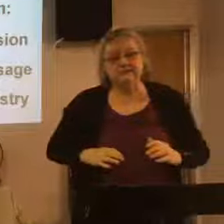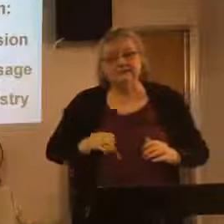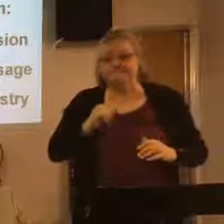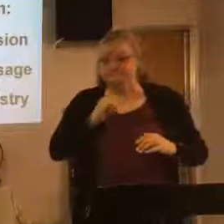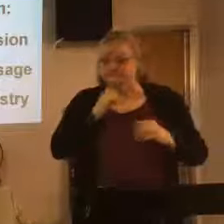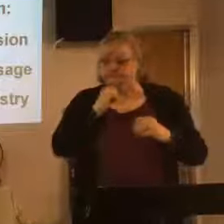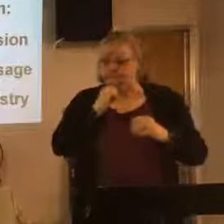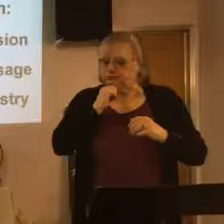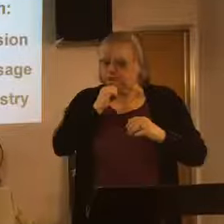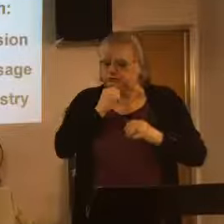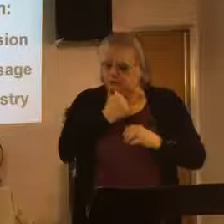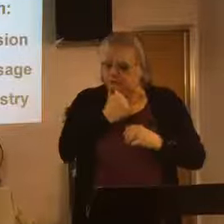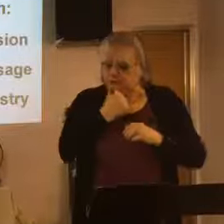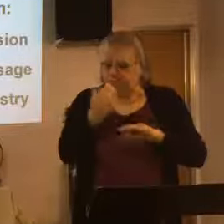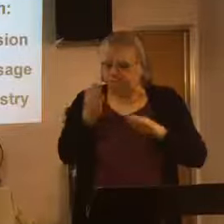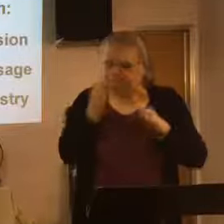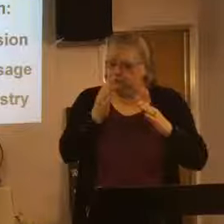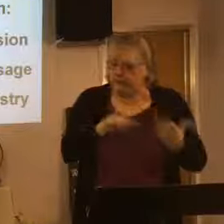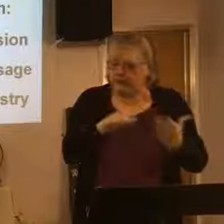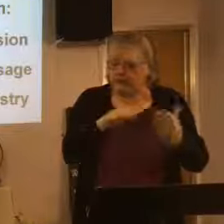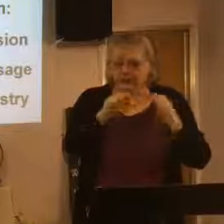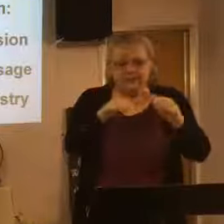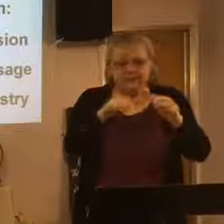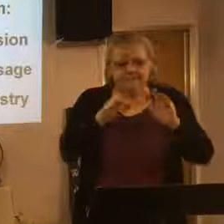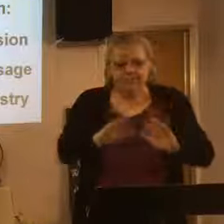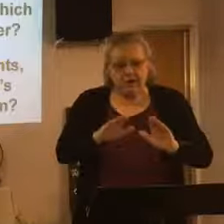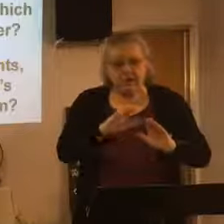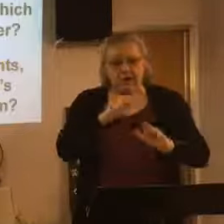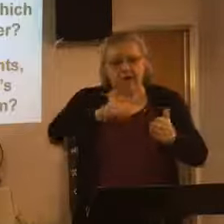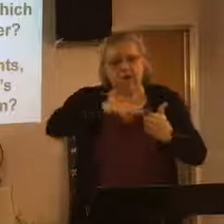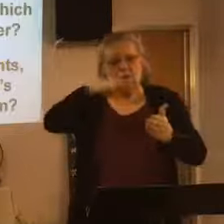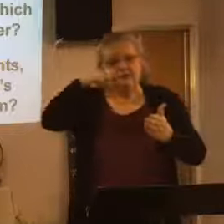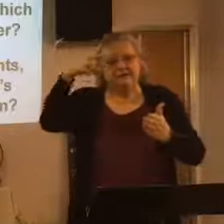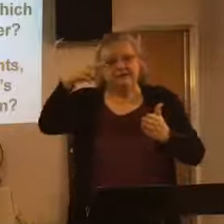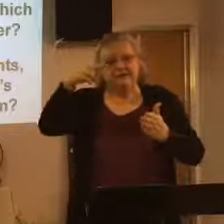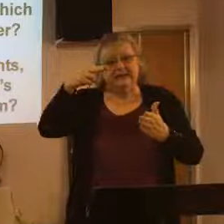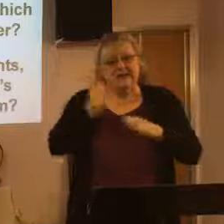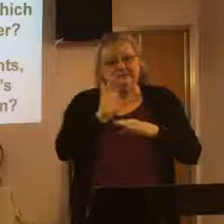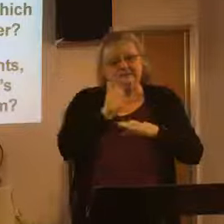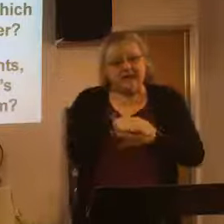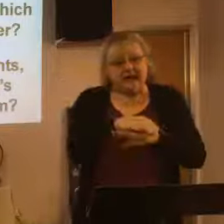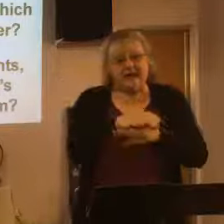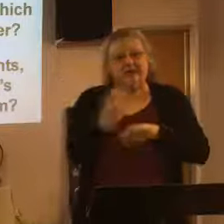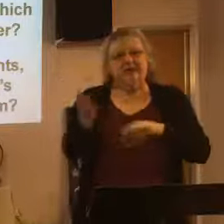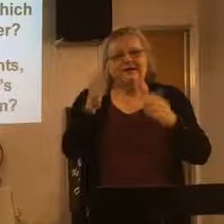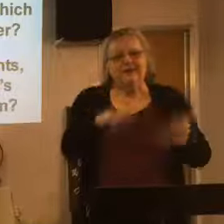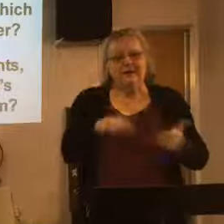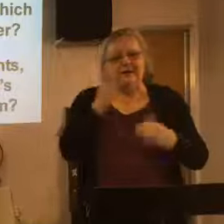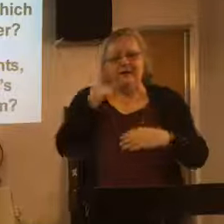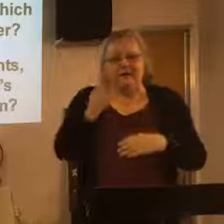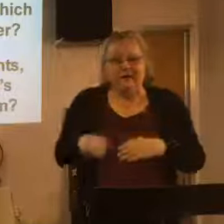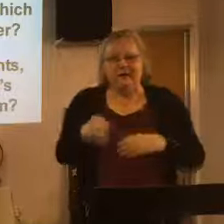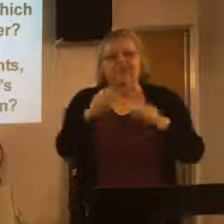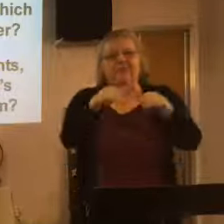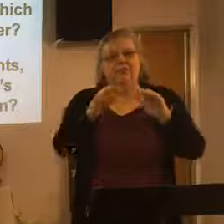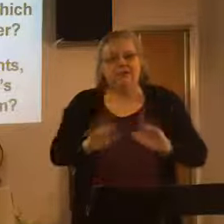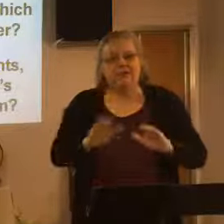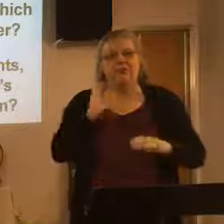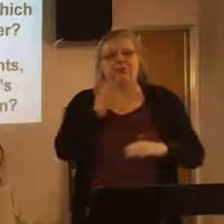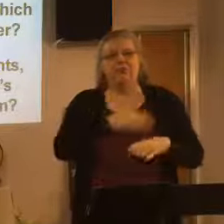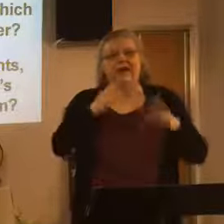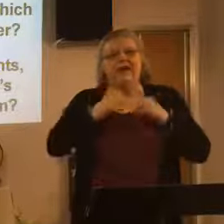suffered, died, was buried, and resurrected, has defeated death, hell, and the grave. We have the